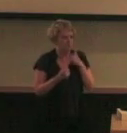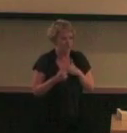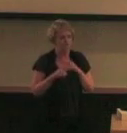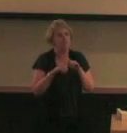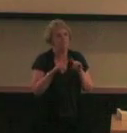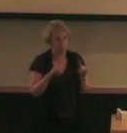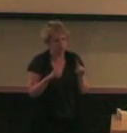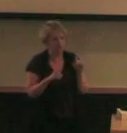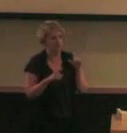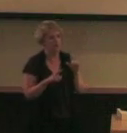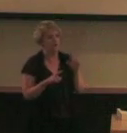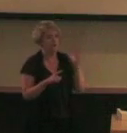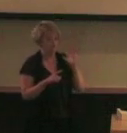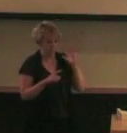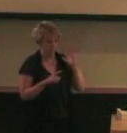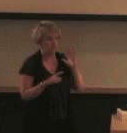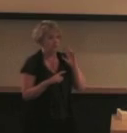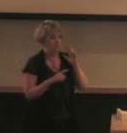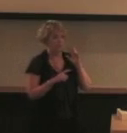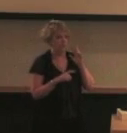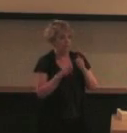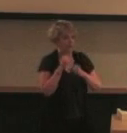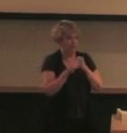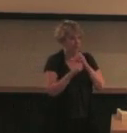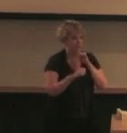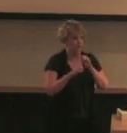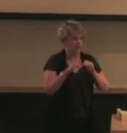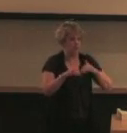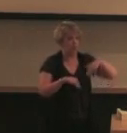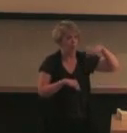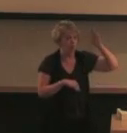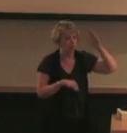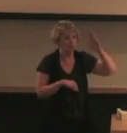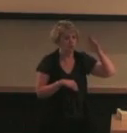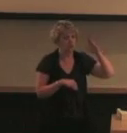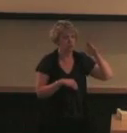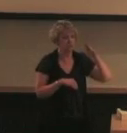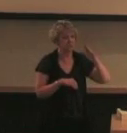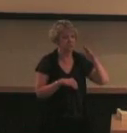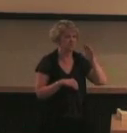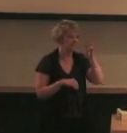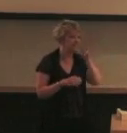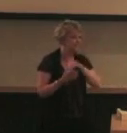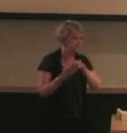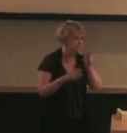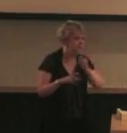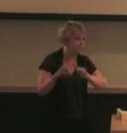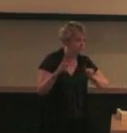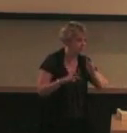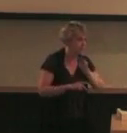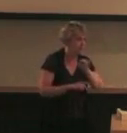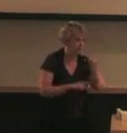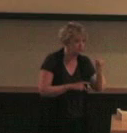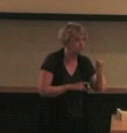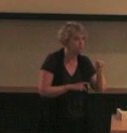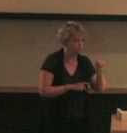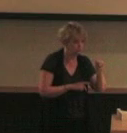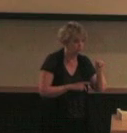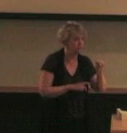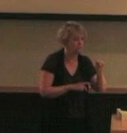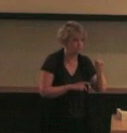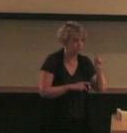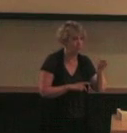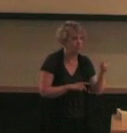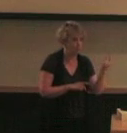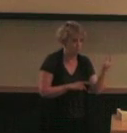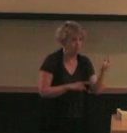But it estimated that people 3 years of age and older was about over 6 million people in Massachusetts alone.